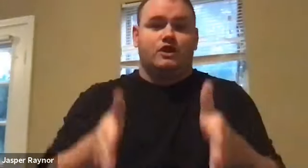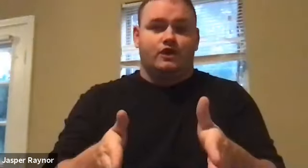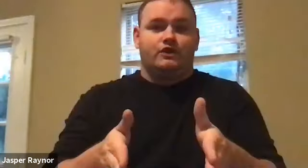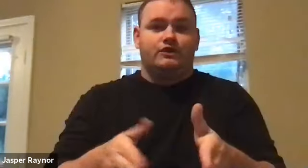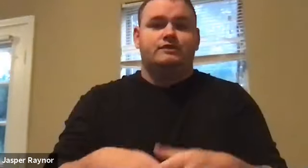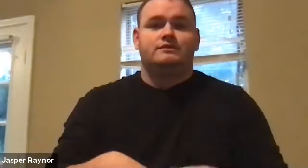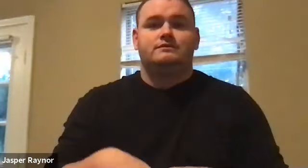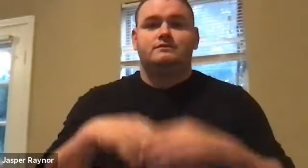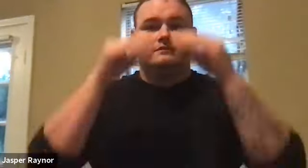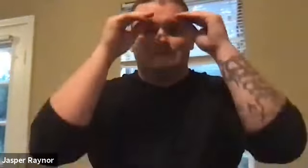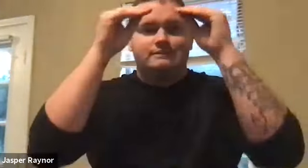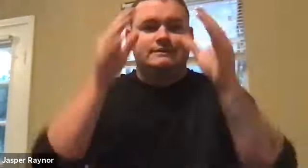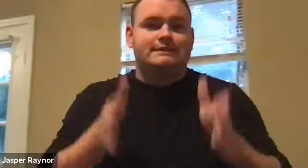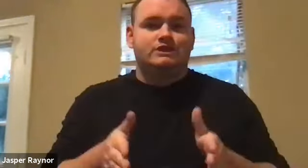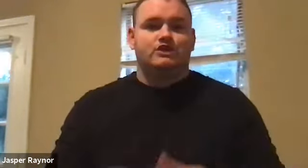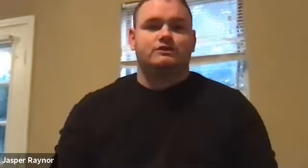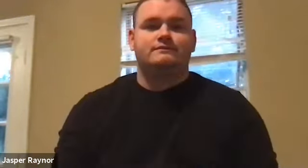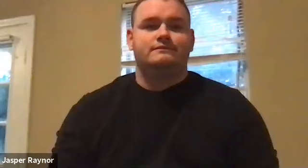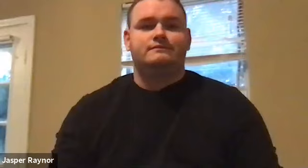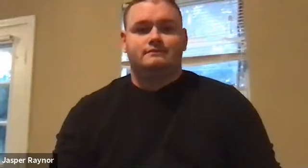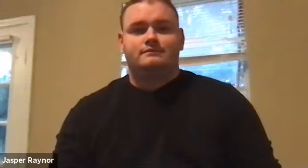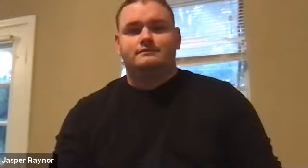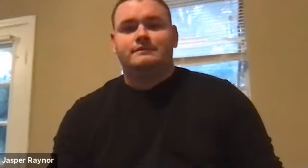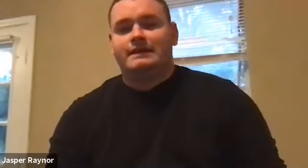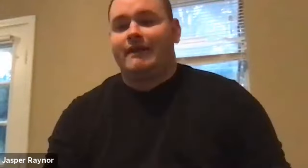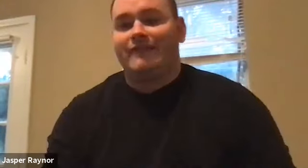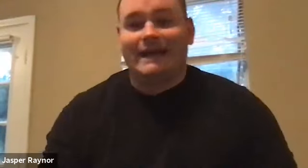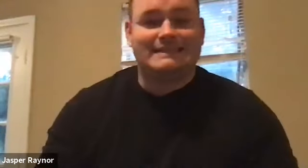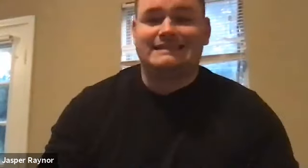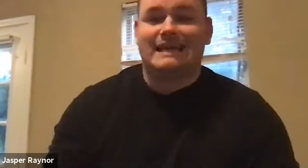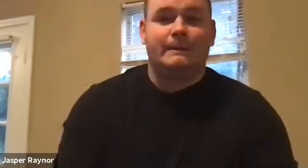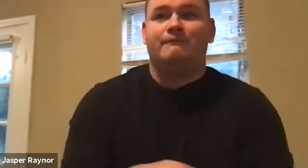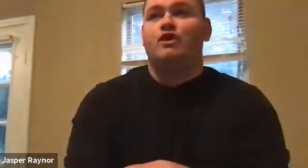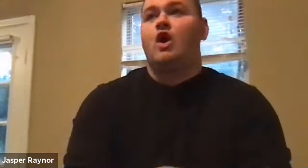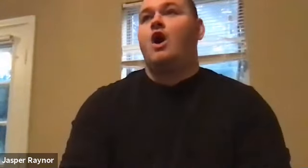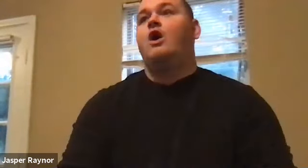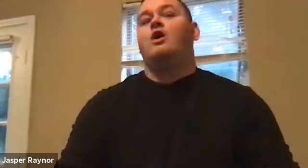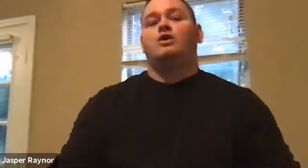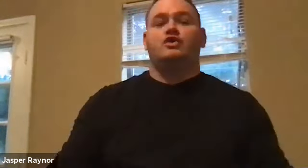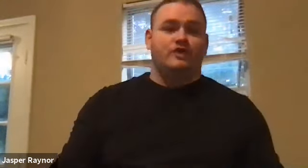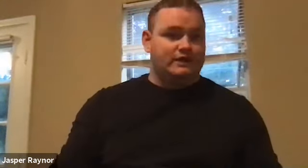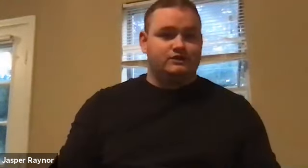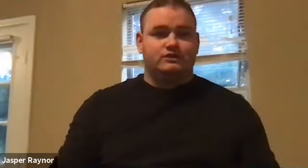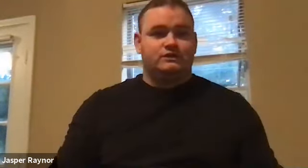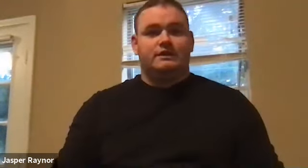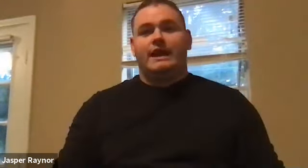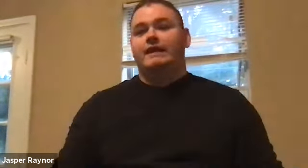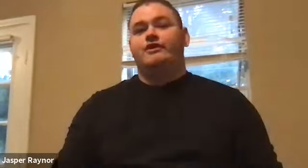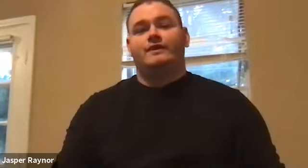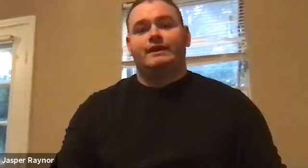her. Teacher. And that's the same for all careers. Everything that